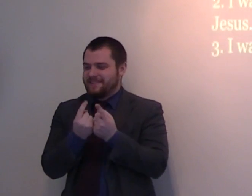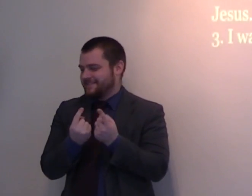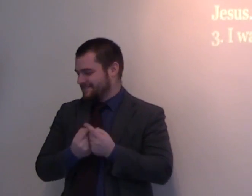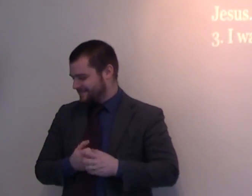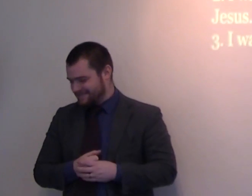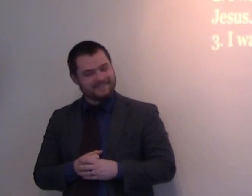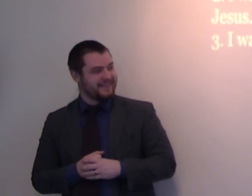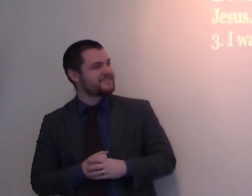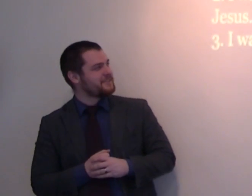Oh, three things.